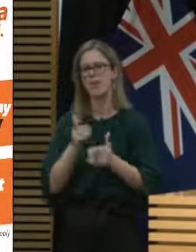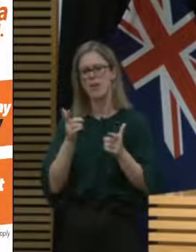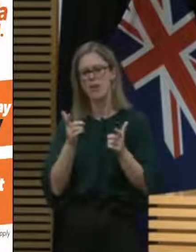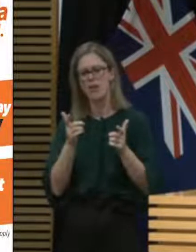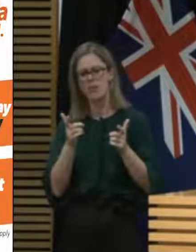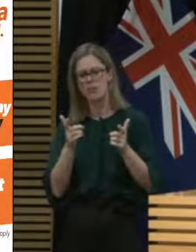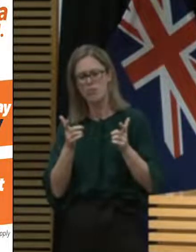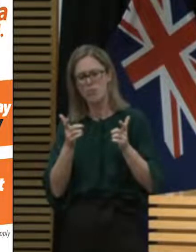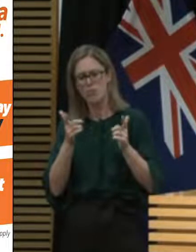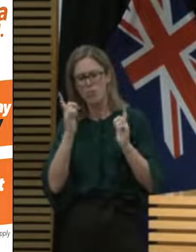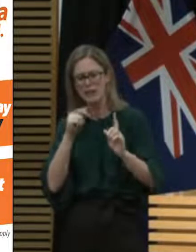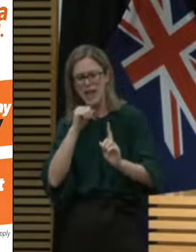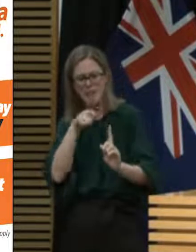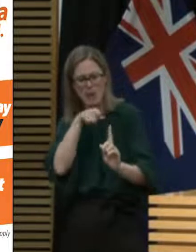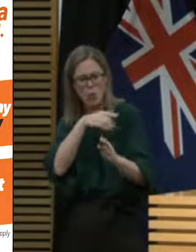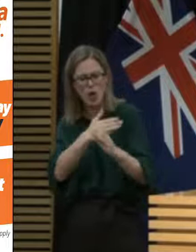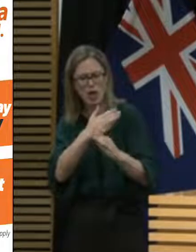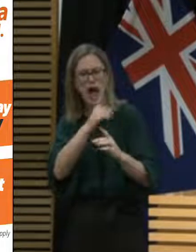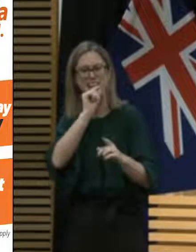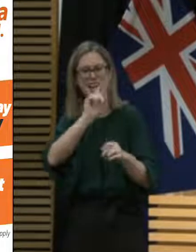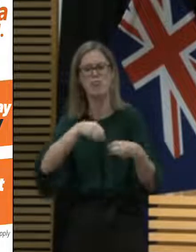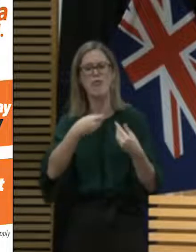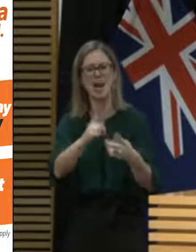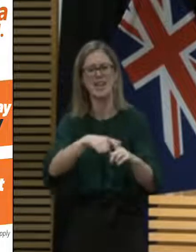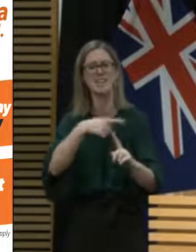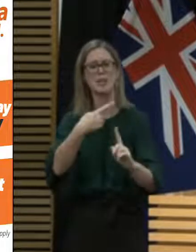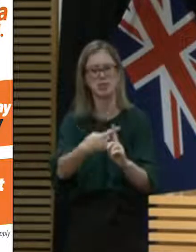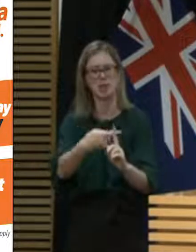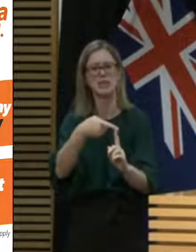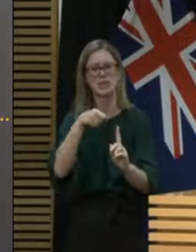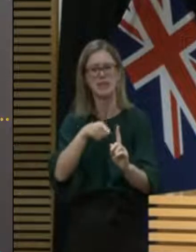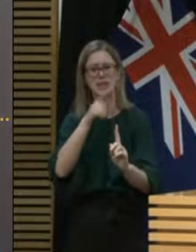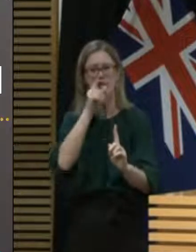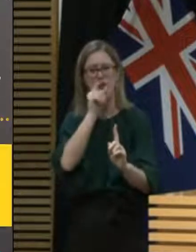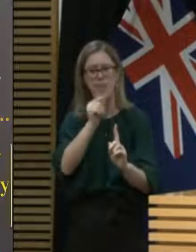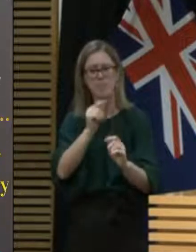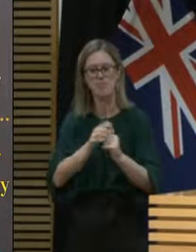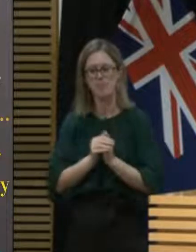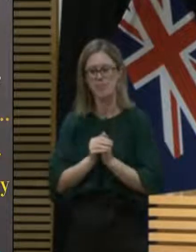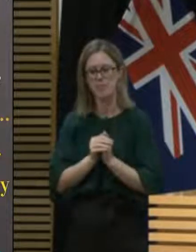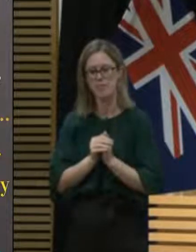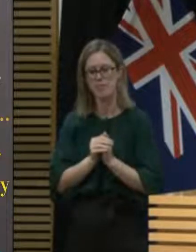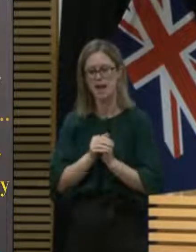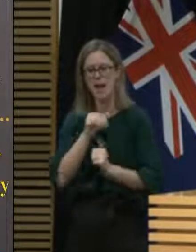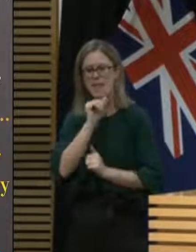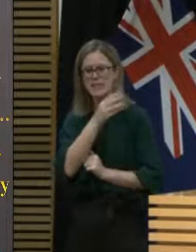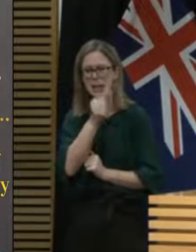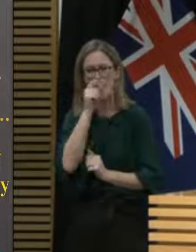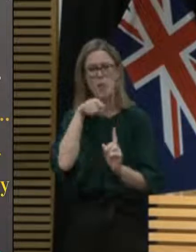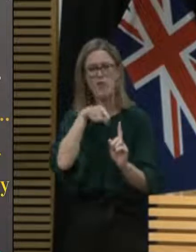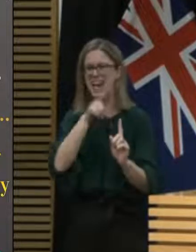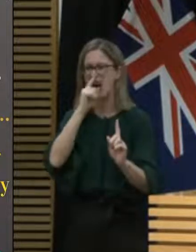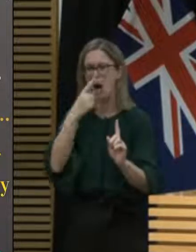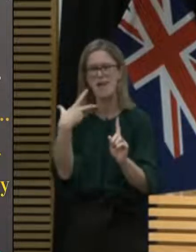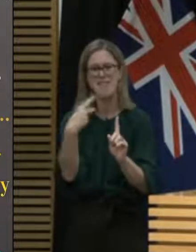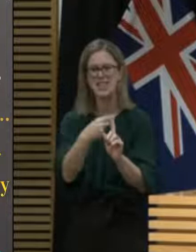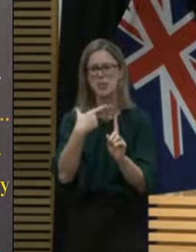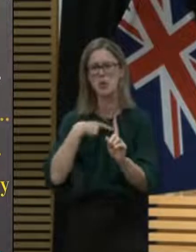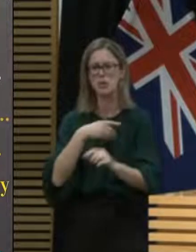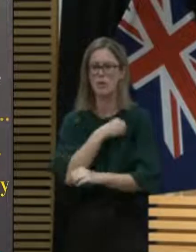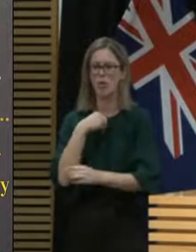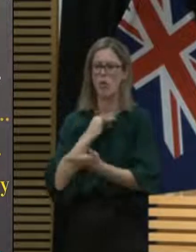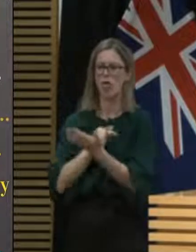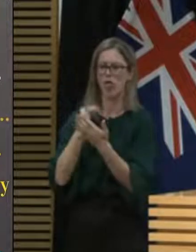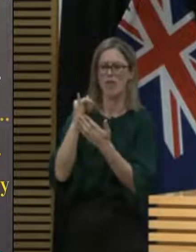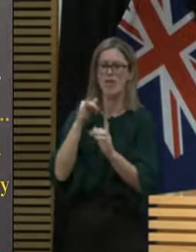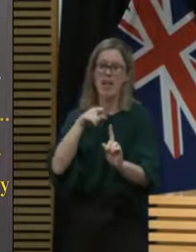to be able to exempt any workers from a vaccination requirement they introduce. We will suggest that people who cannot be vaccinated for medical reasons should